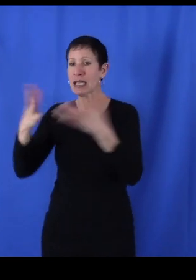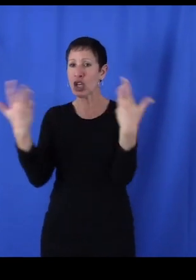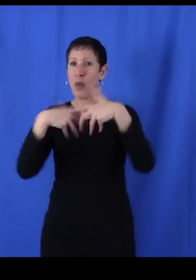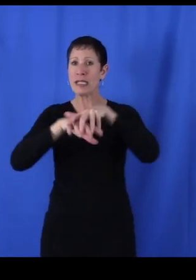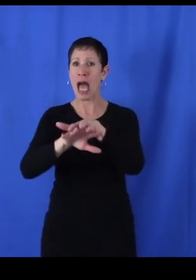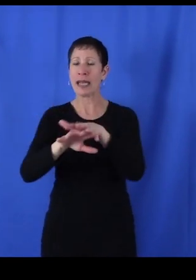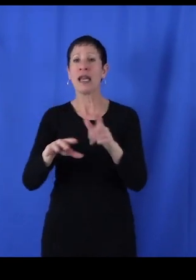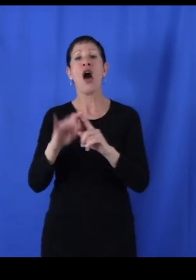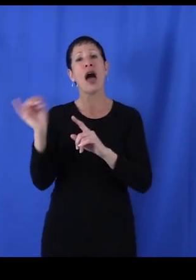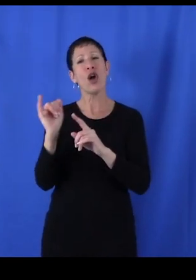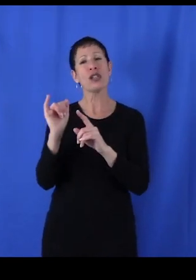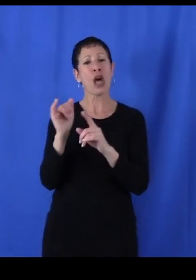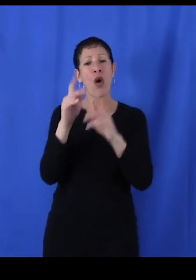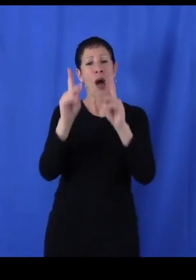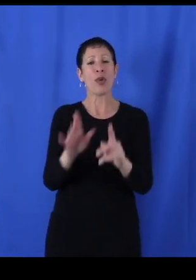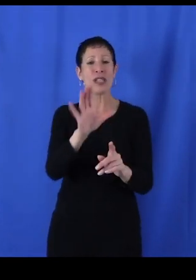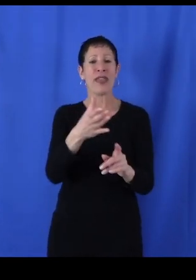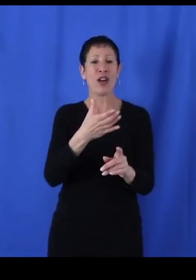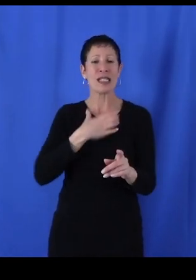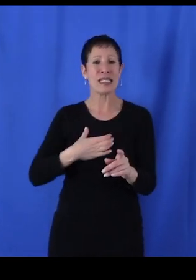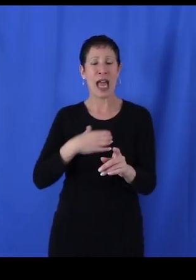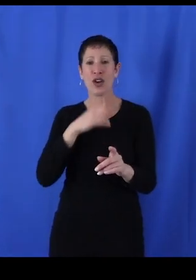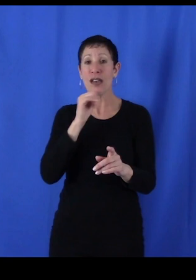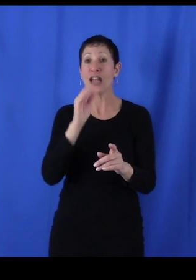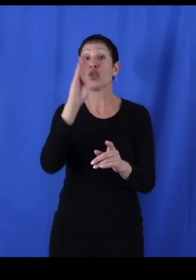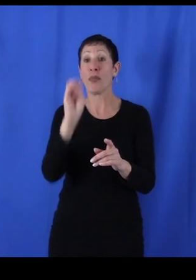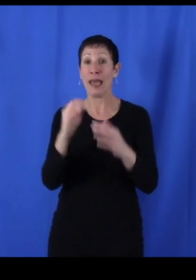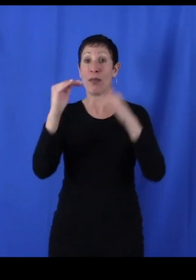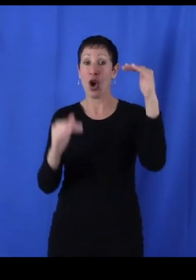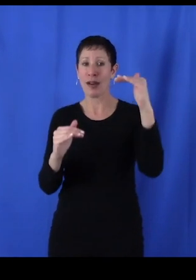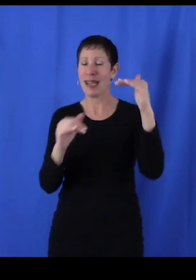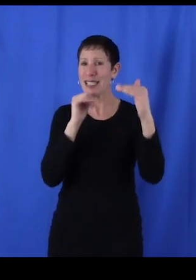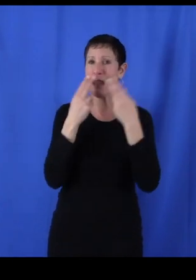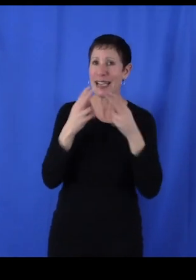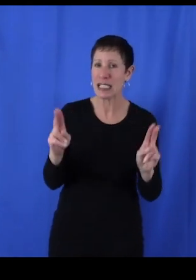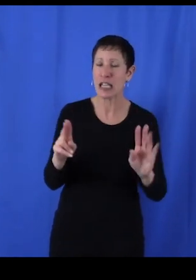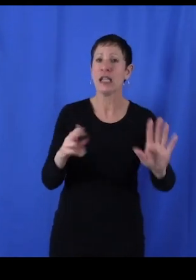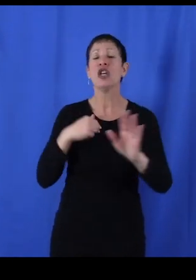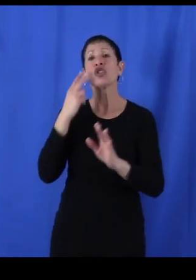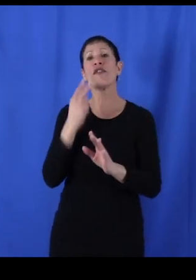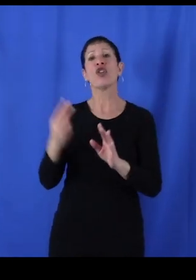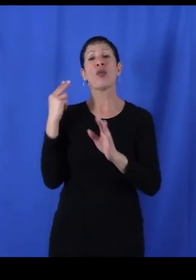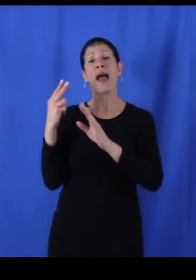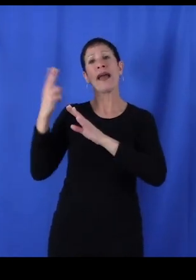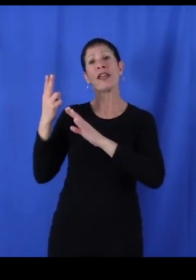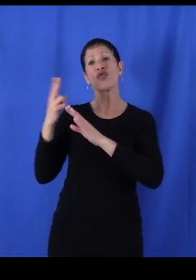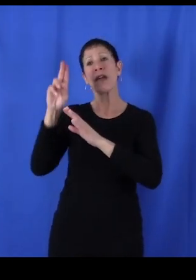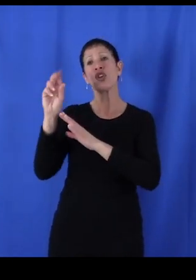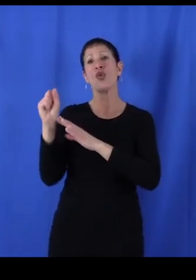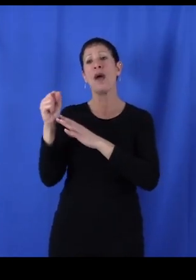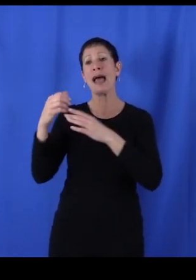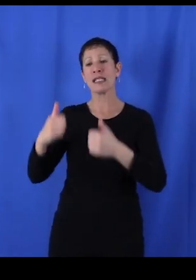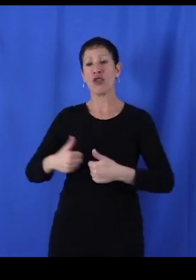Also, the desire not to be a minority isn't innocent, right? So if you look at the history of US